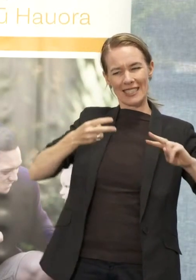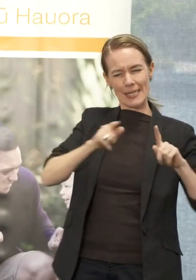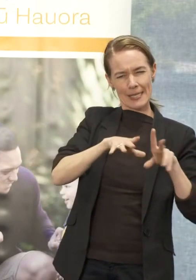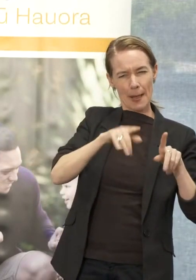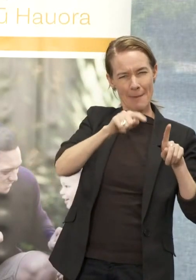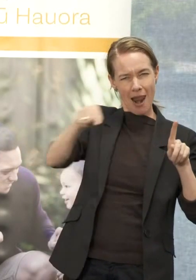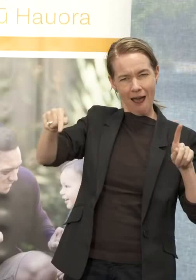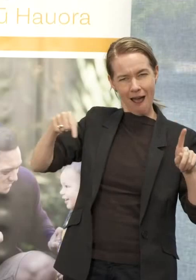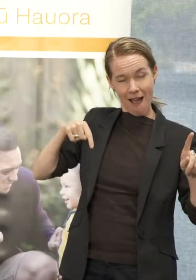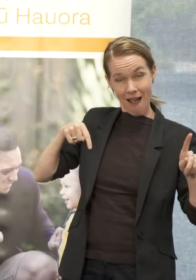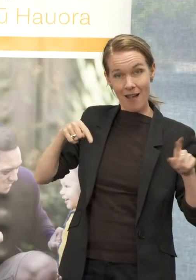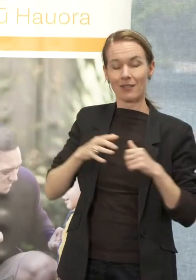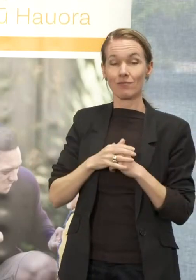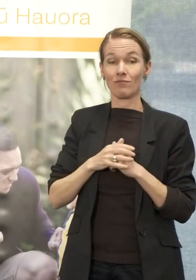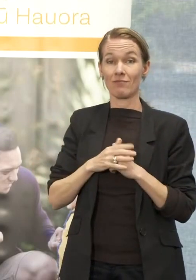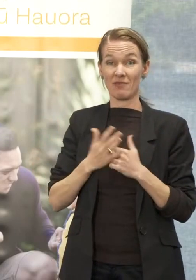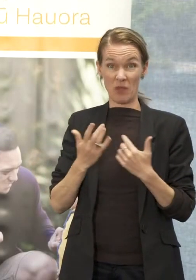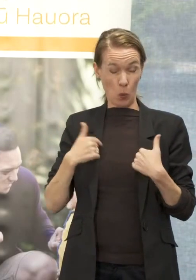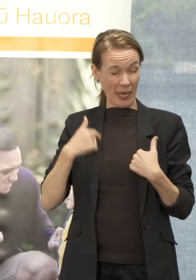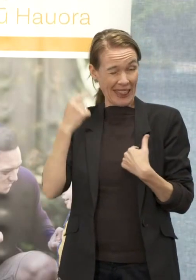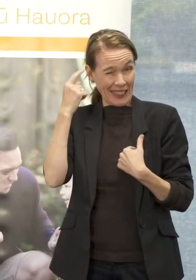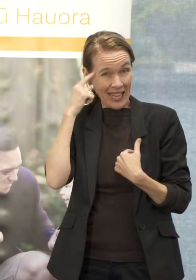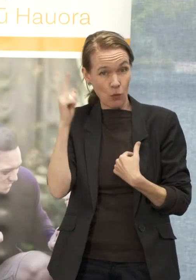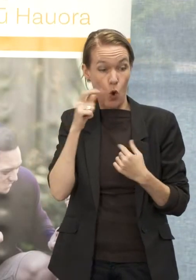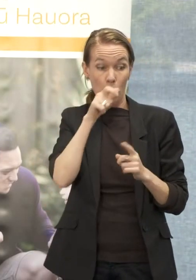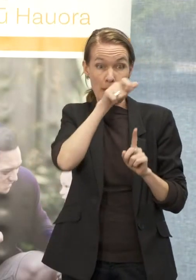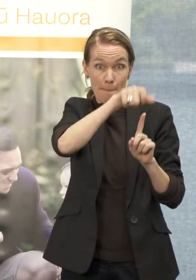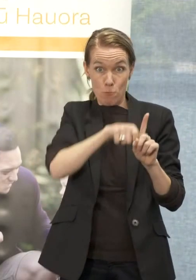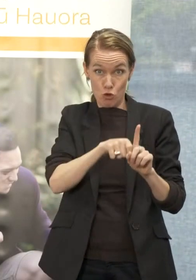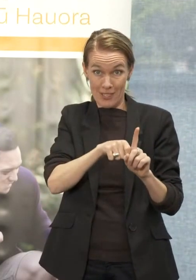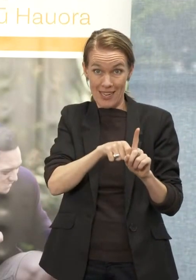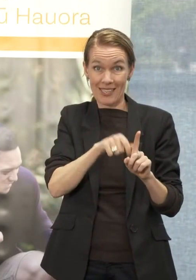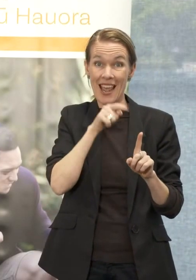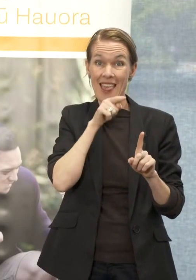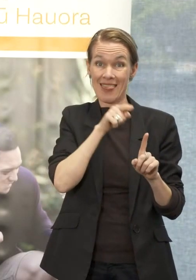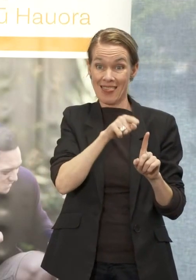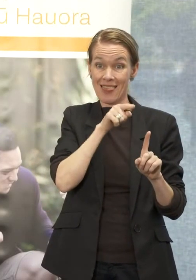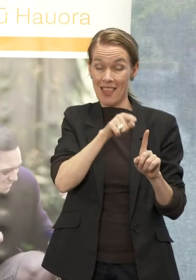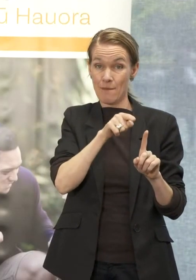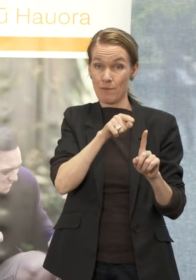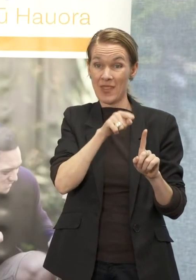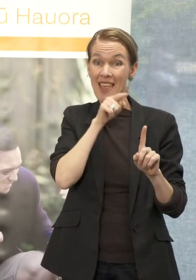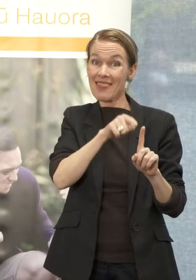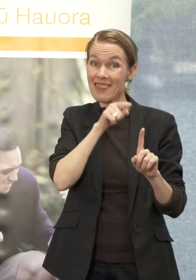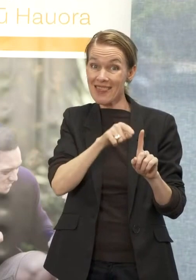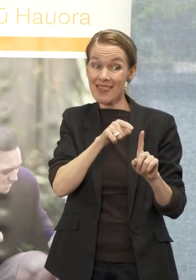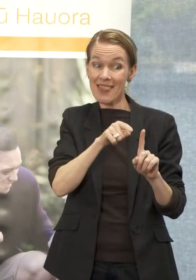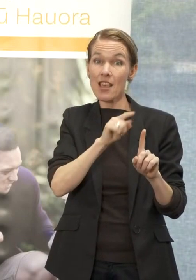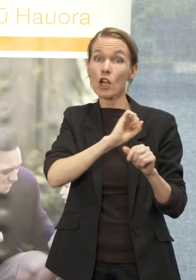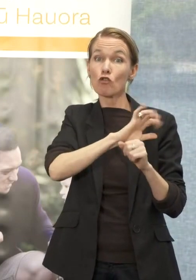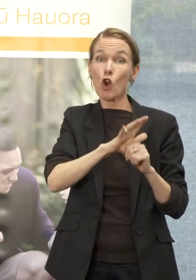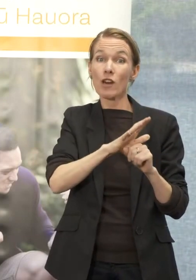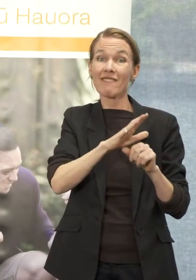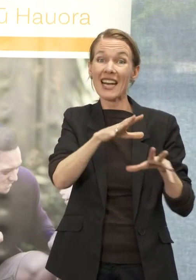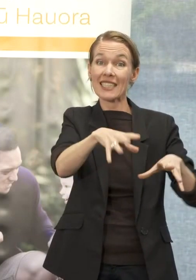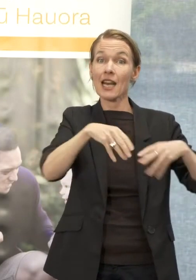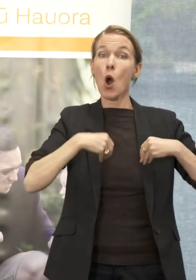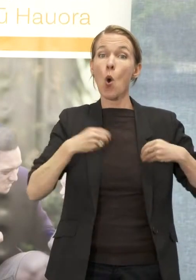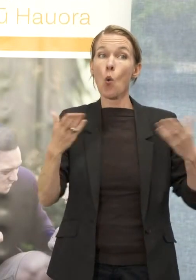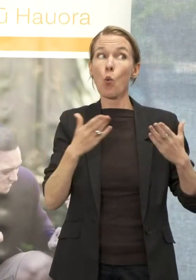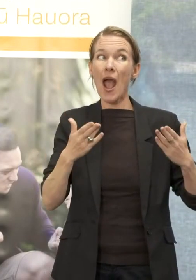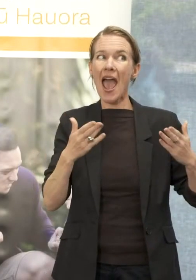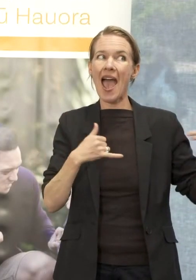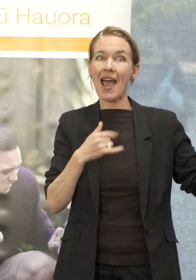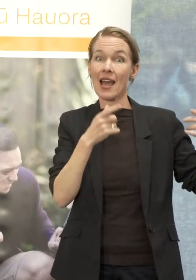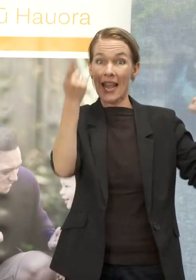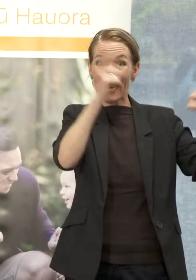our hypothesis with that person is that they were likely infected on the plane from Delhi, which was why they didn't